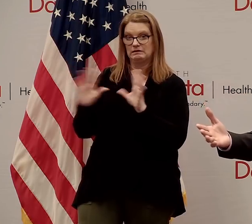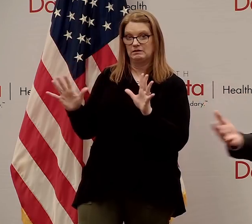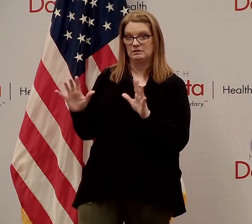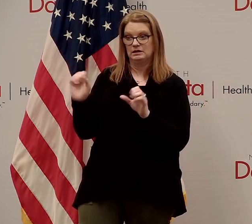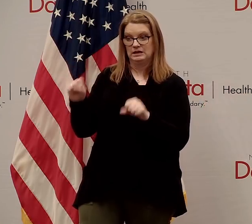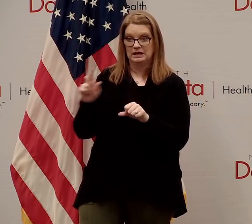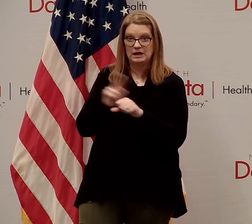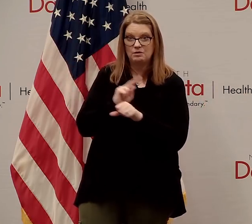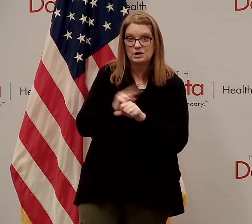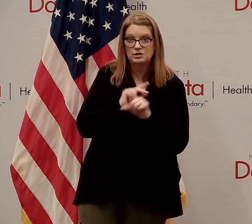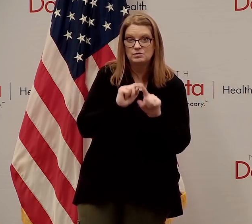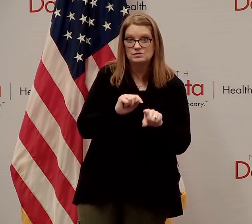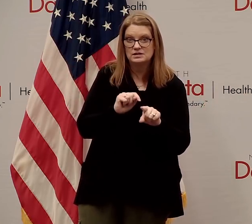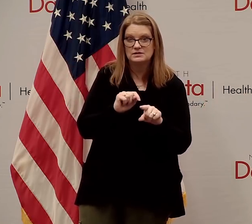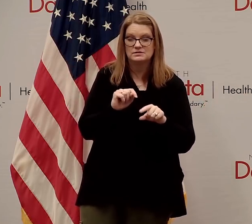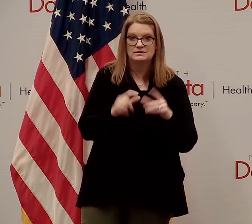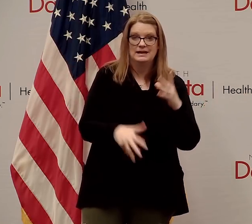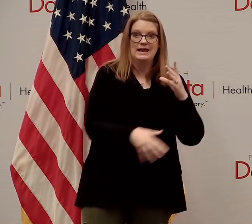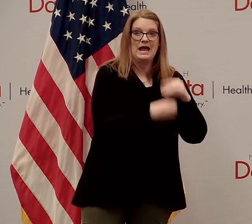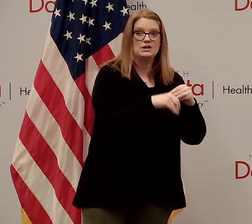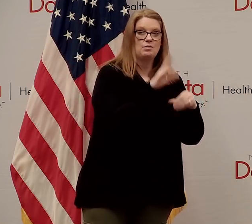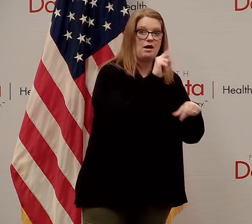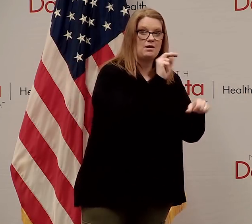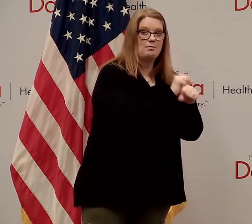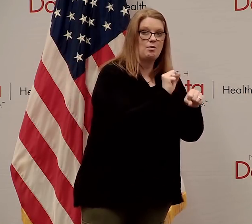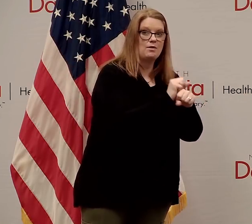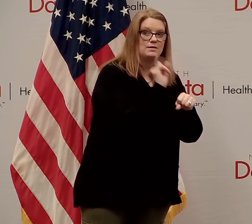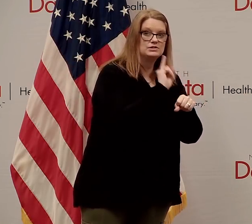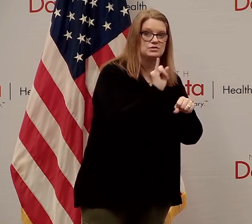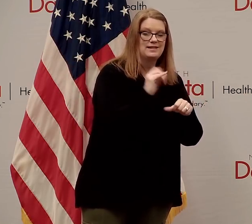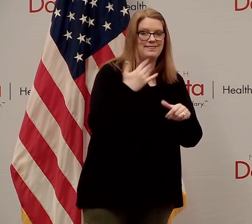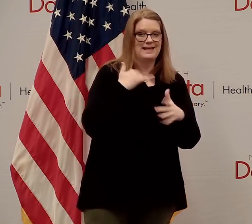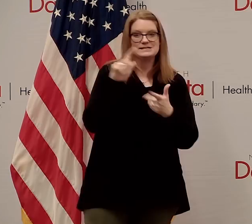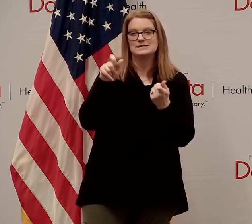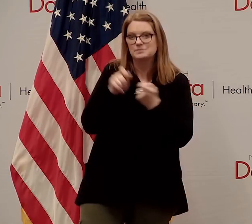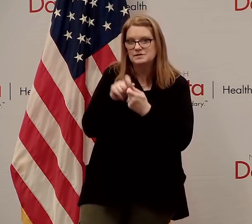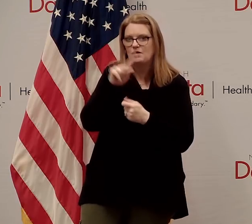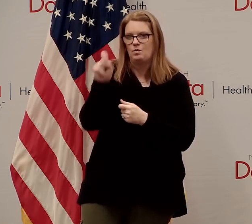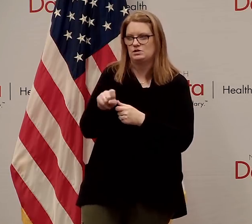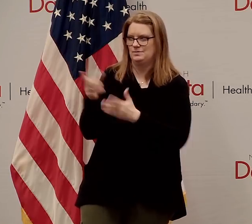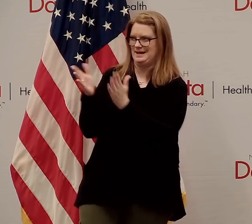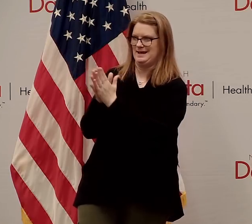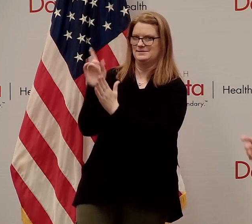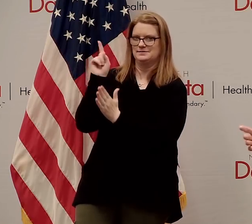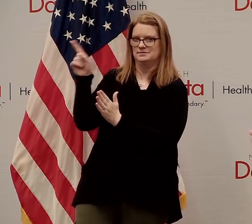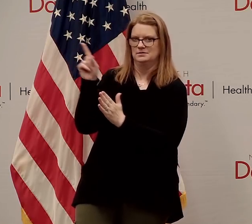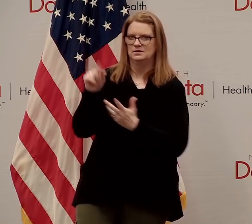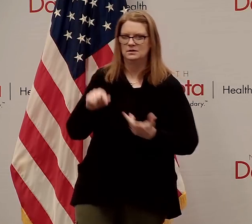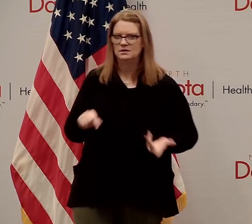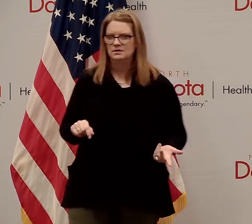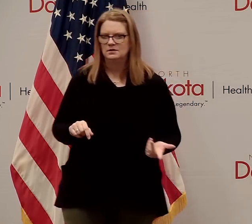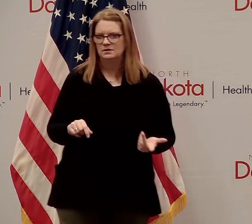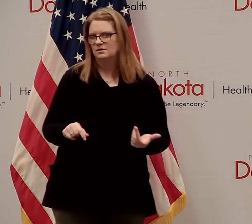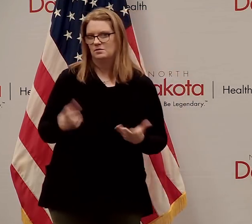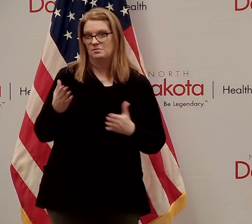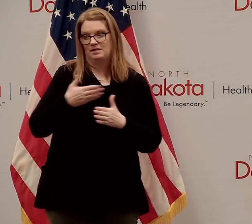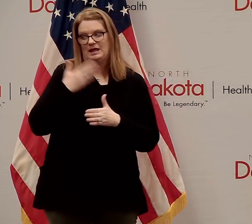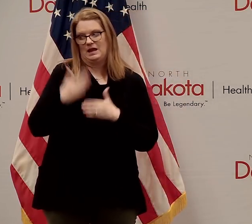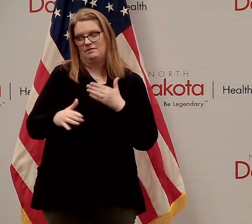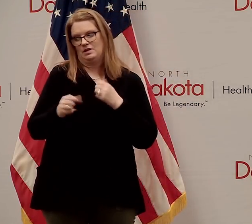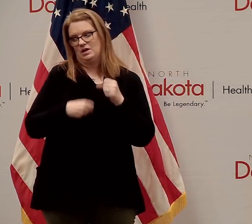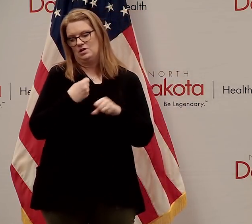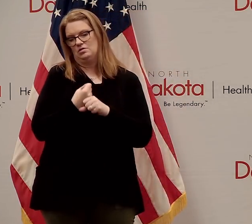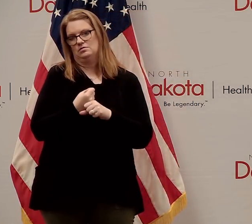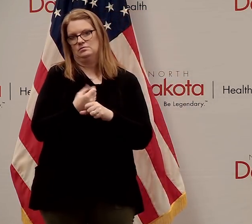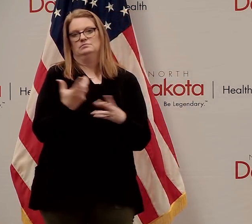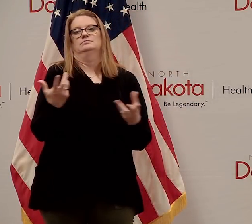use that to backfill our unemployment insurance or not. That was one of the specific questions we asked him. Because that number could be, by the end of the year, at